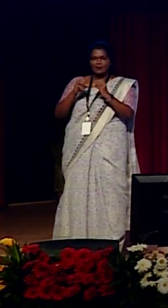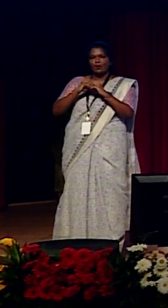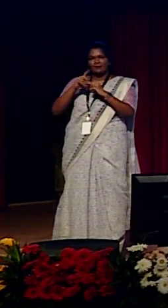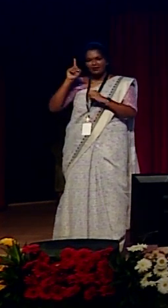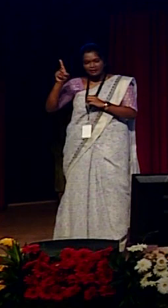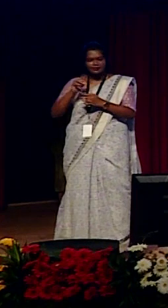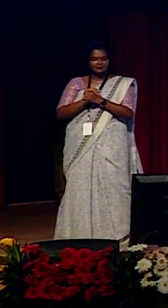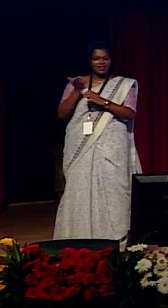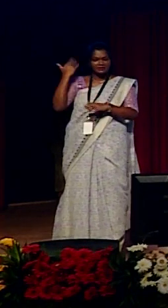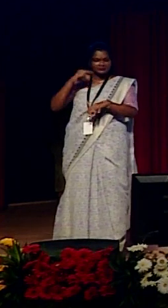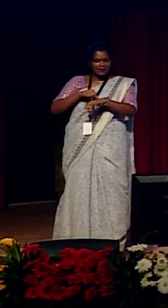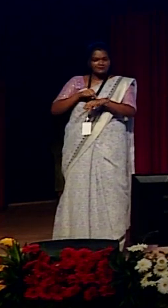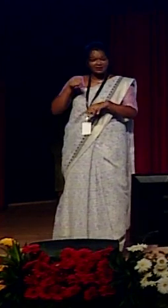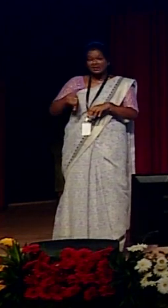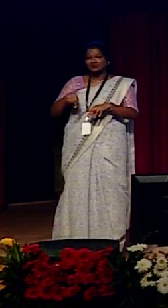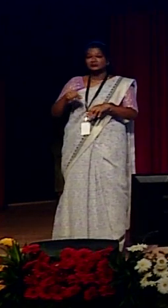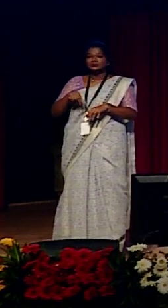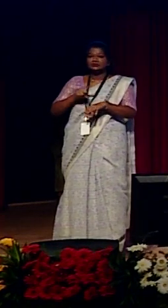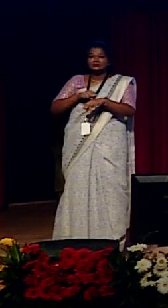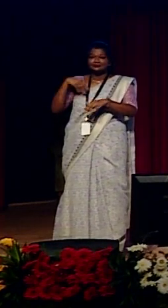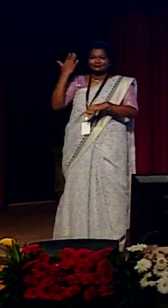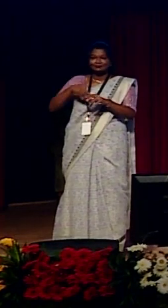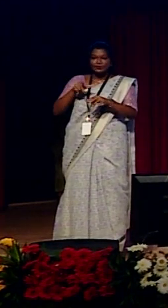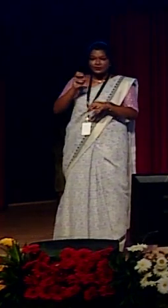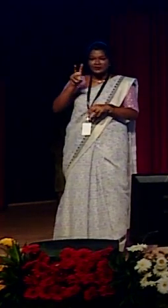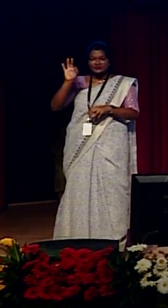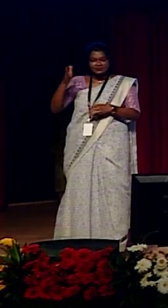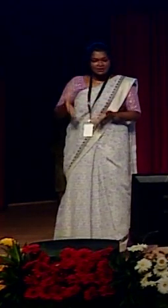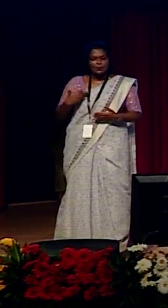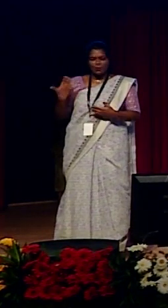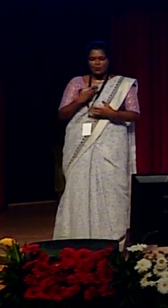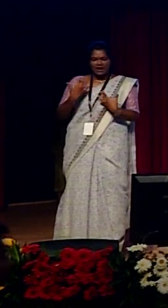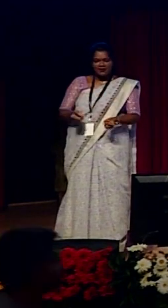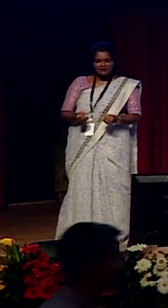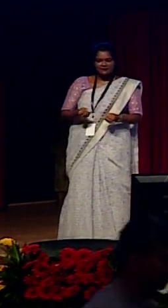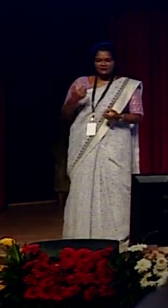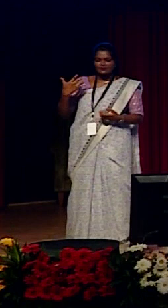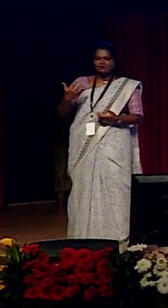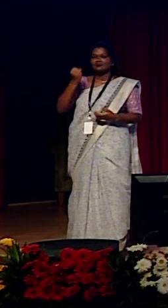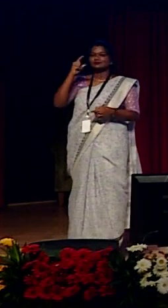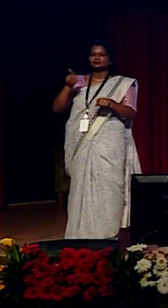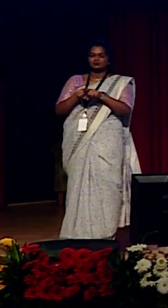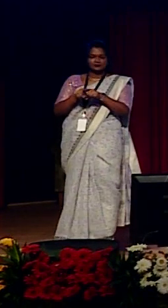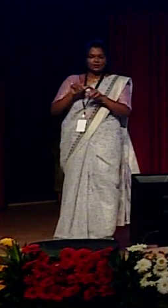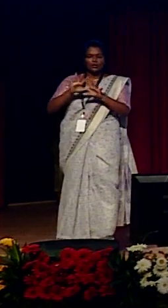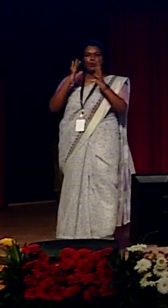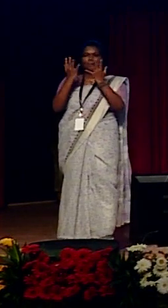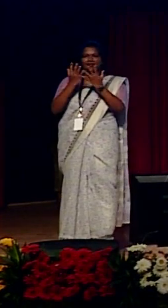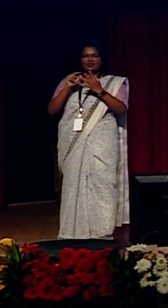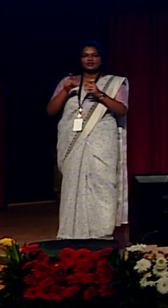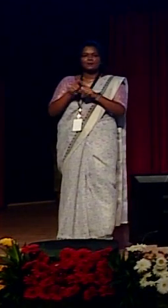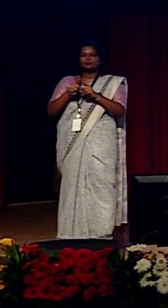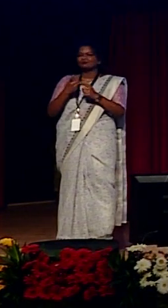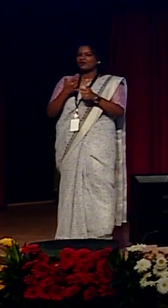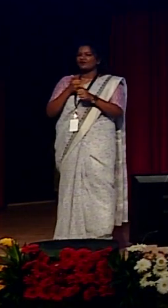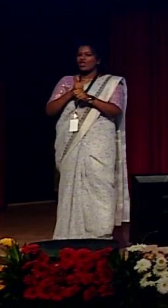And earlier this year, maybe beginning of year, we also got the Clinton Global Fellowship